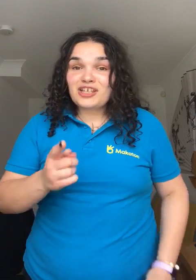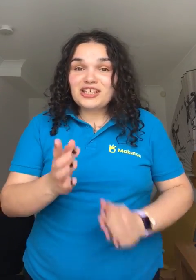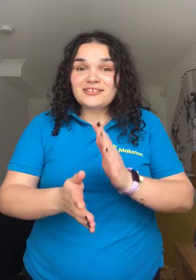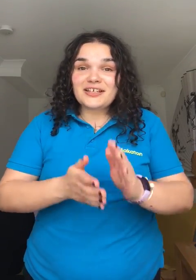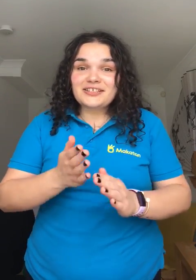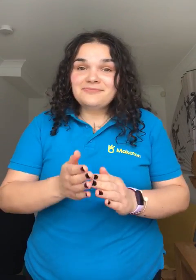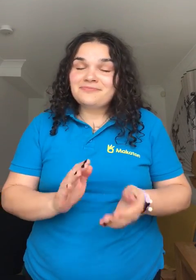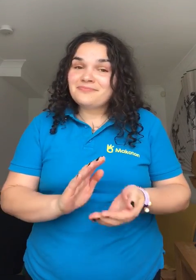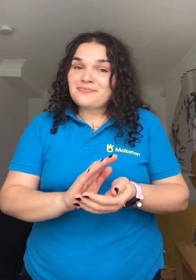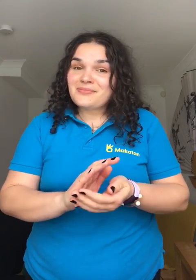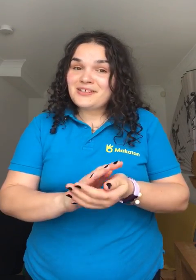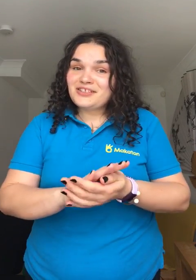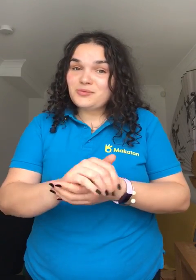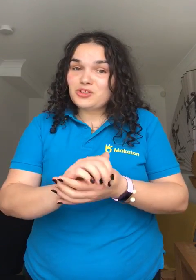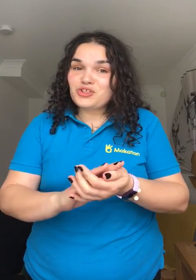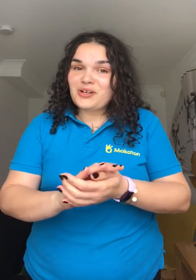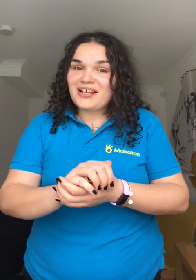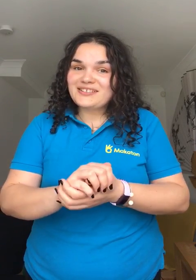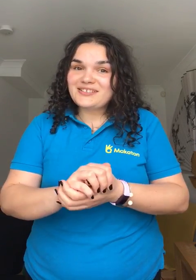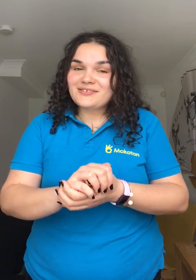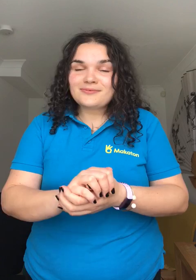New sign, to wash your hands.